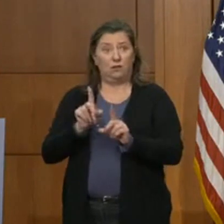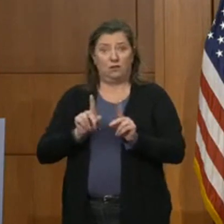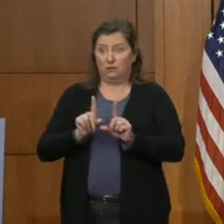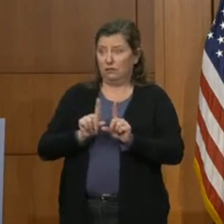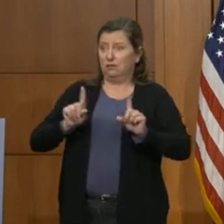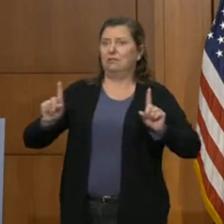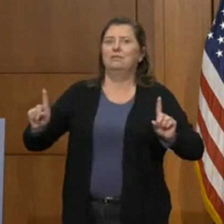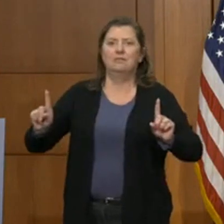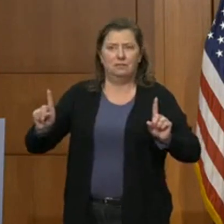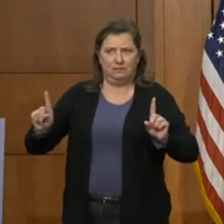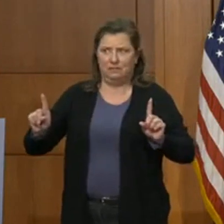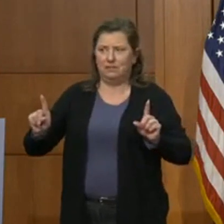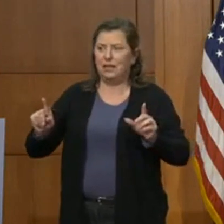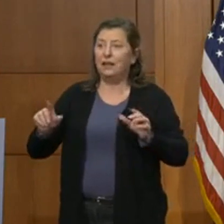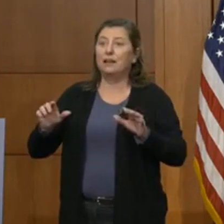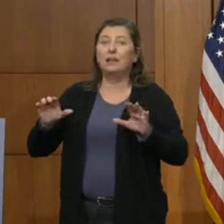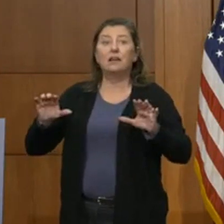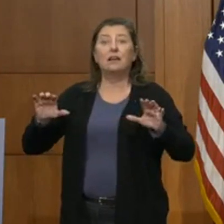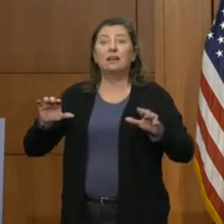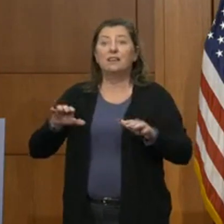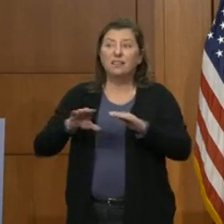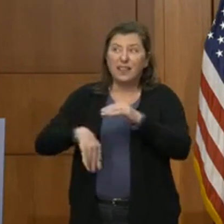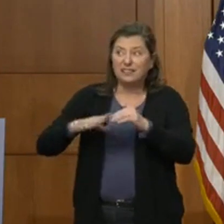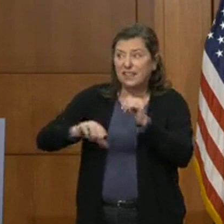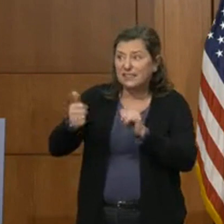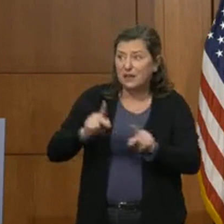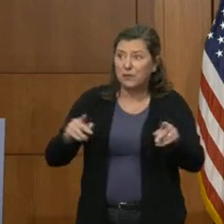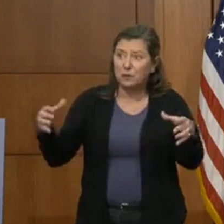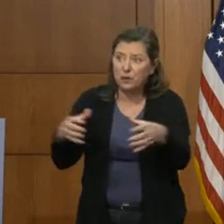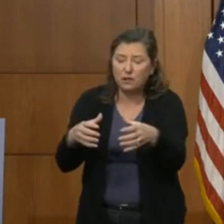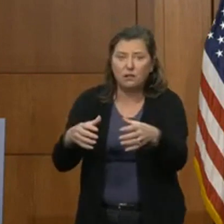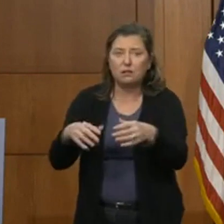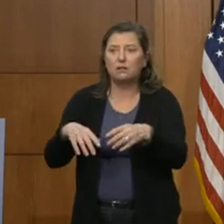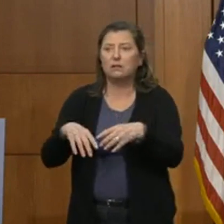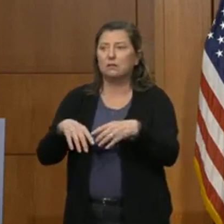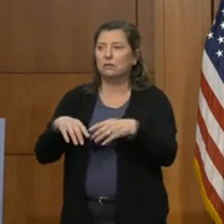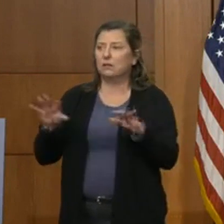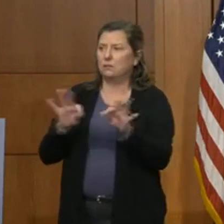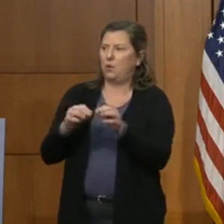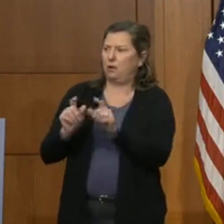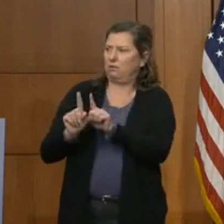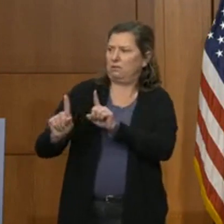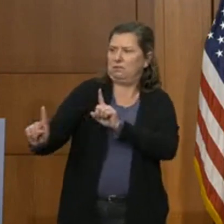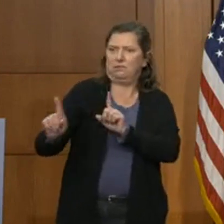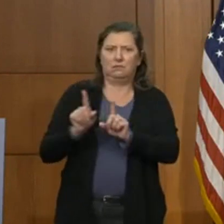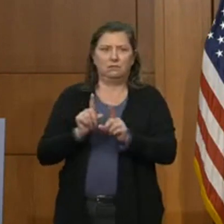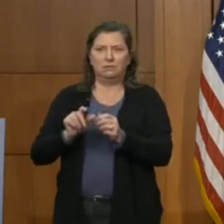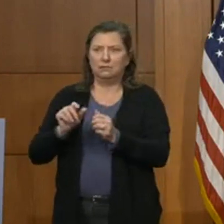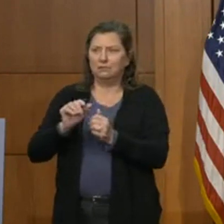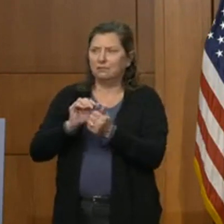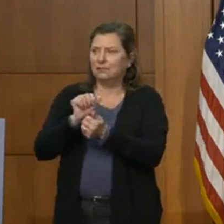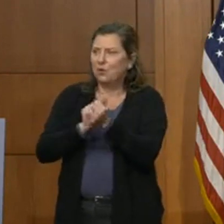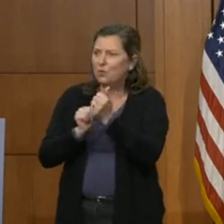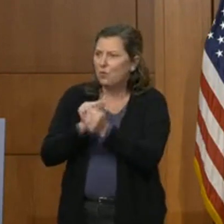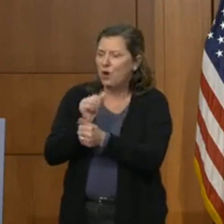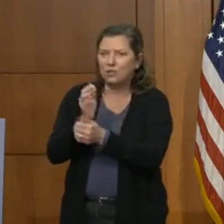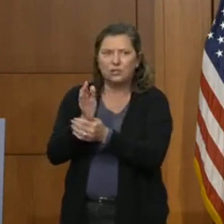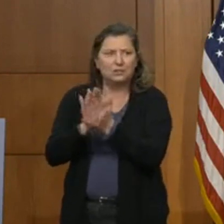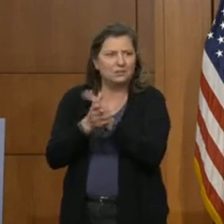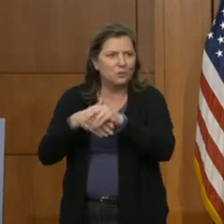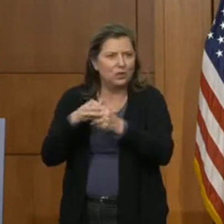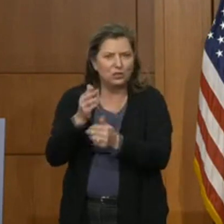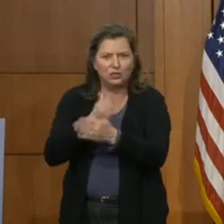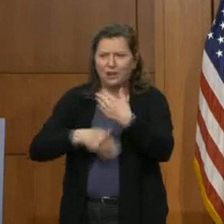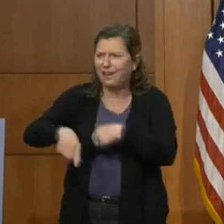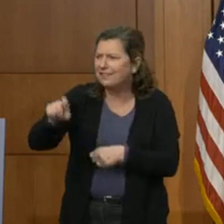distancing and keeping to crowds of less than 10 individuals, keeping 6 feet apart, hand washing, using